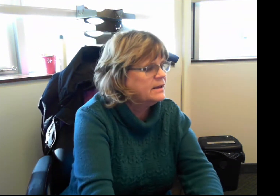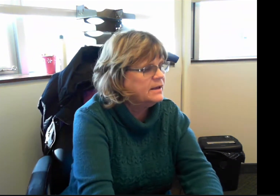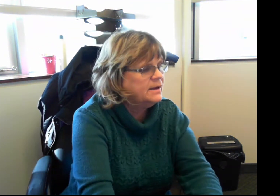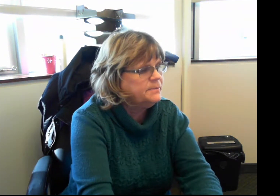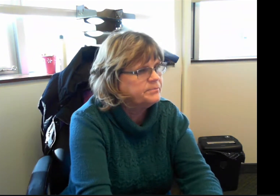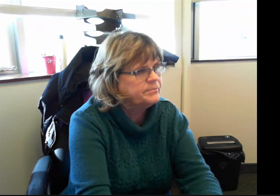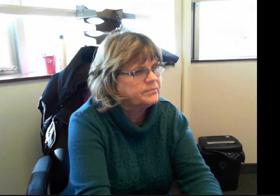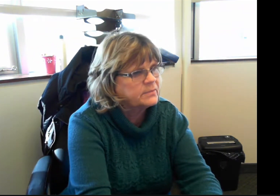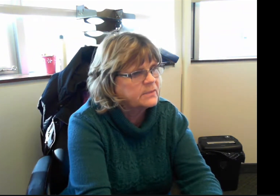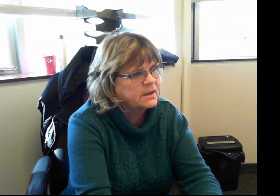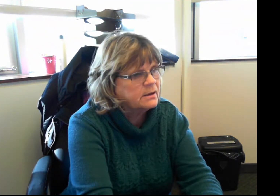Okay?